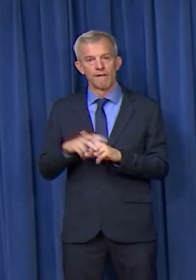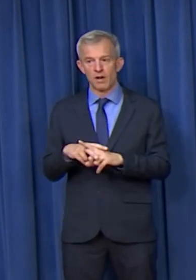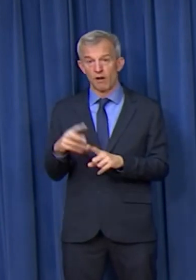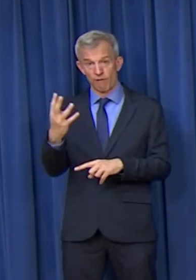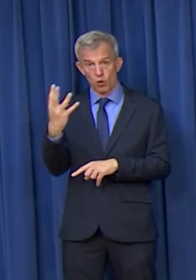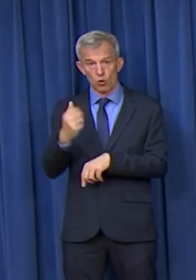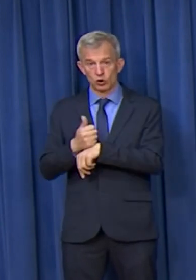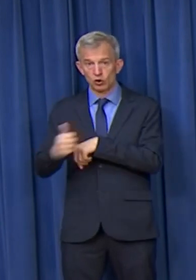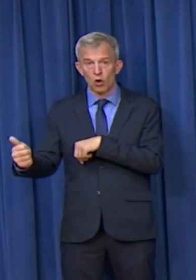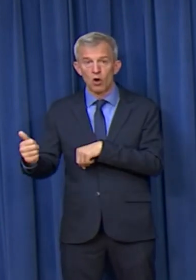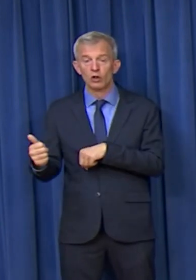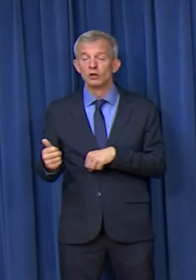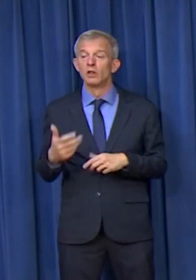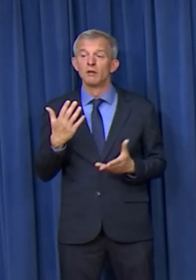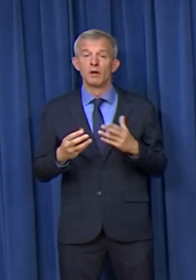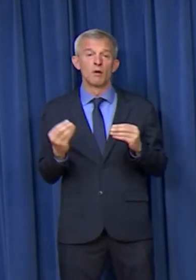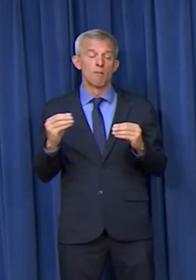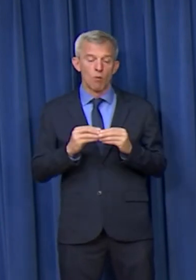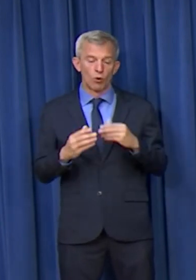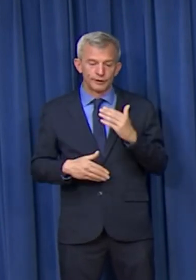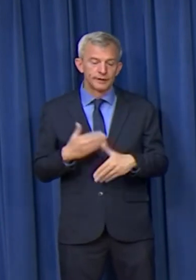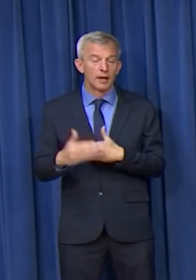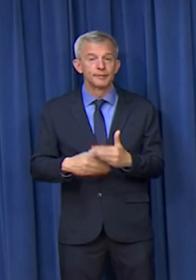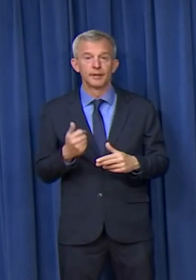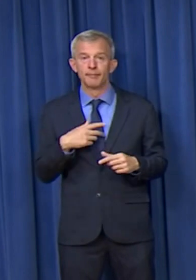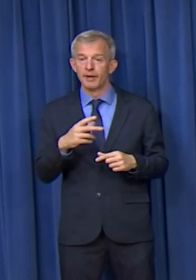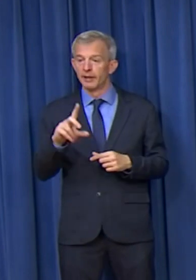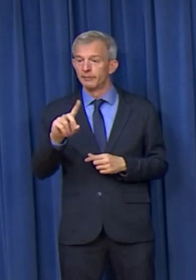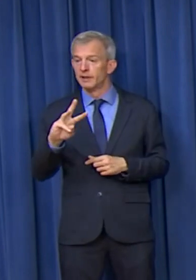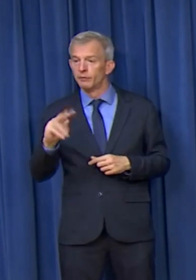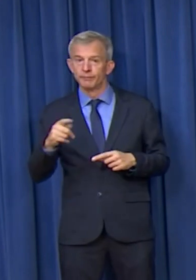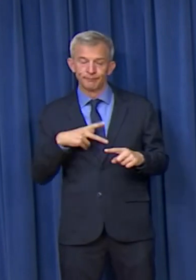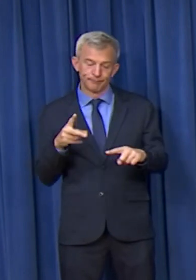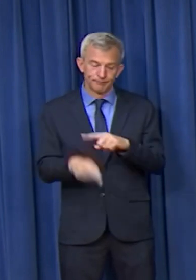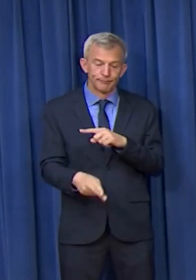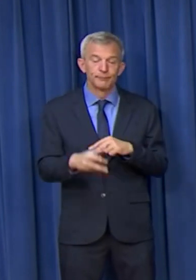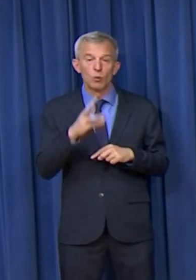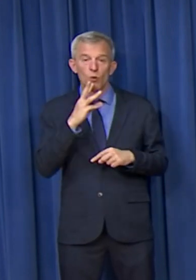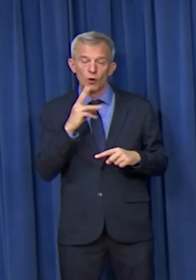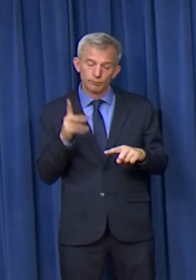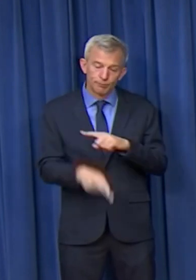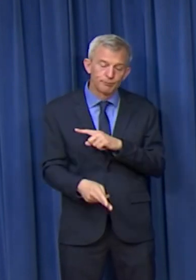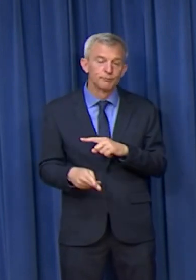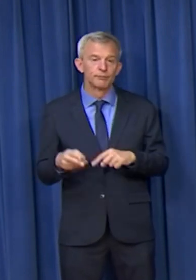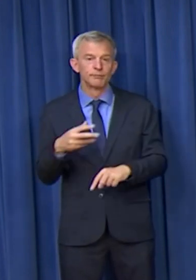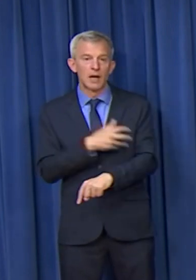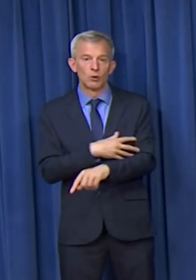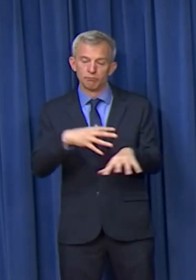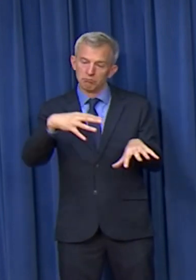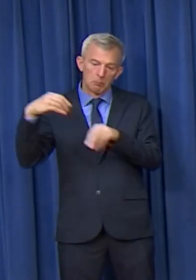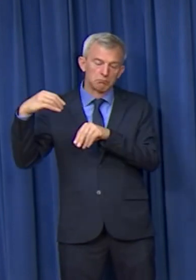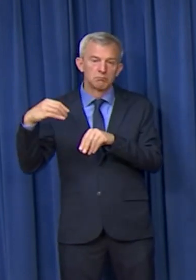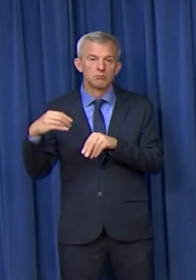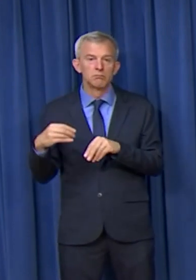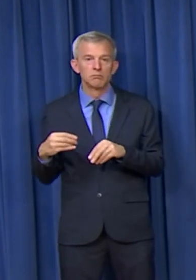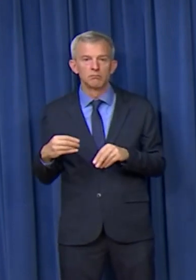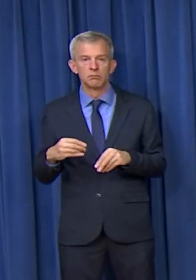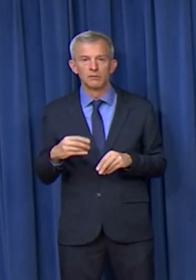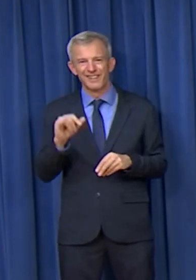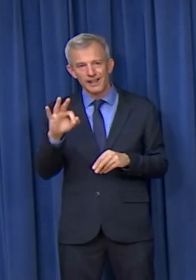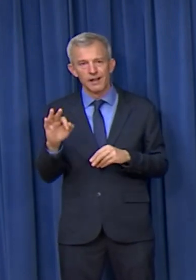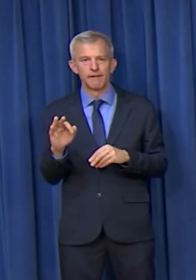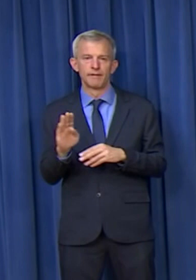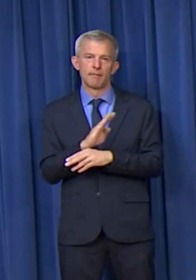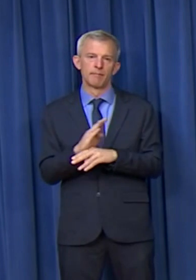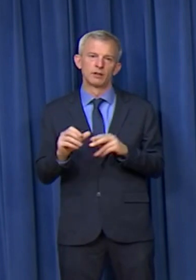may be further steps taken, including the shutoff of water and power if facilities, if businesses remain open. But I hope it